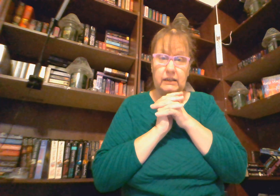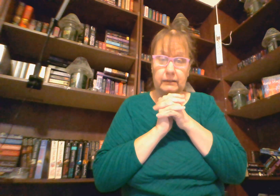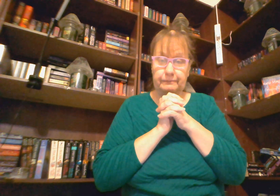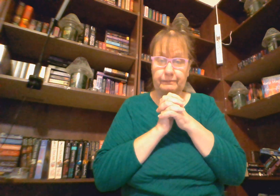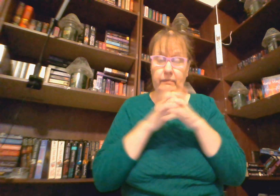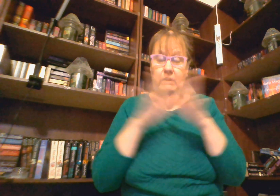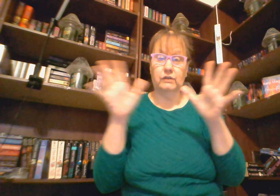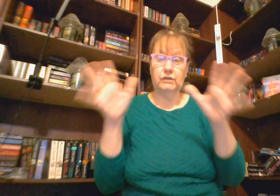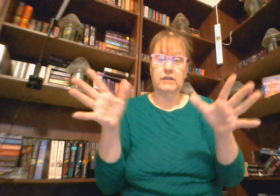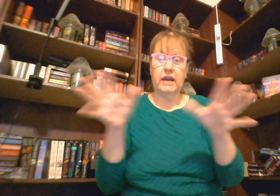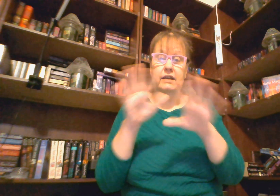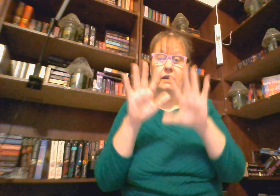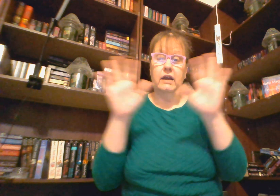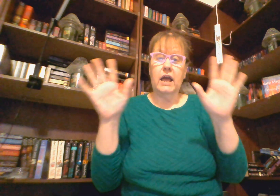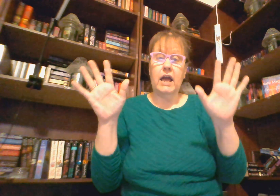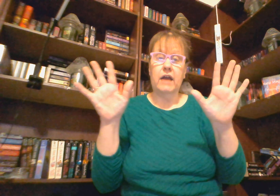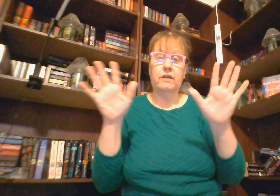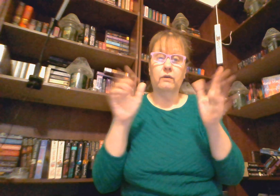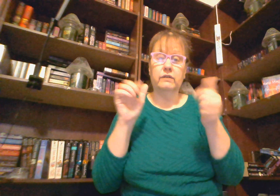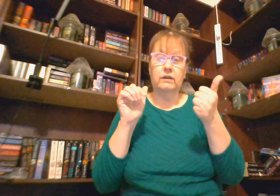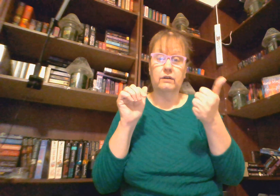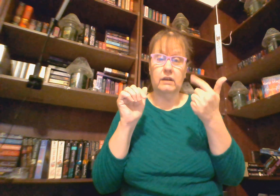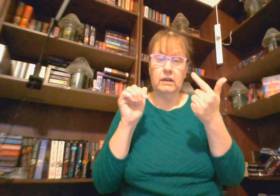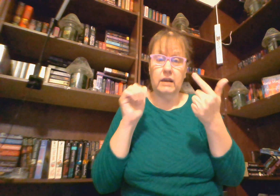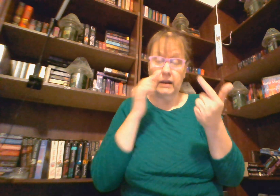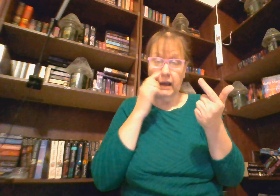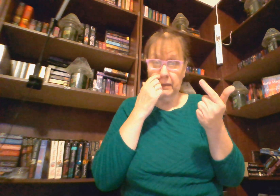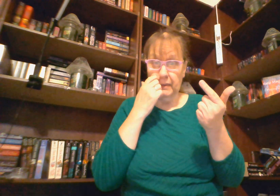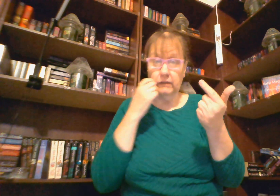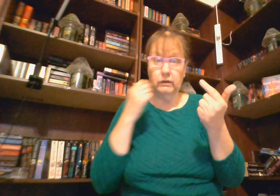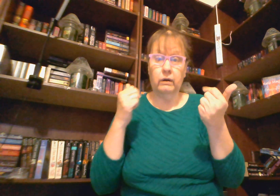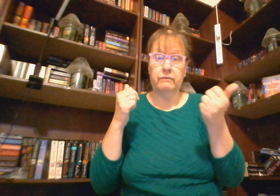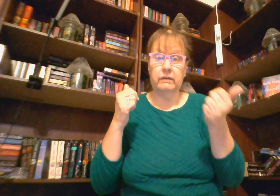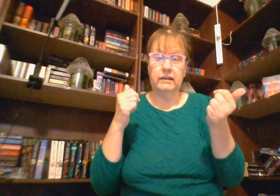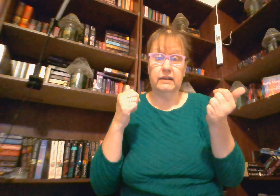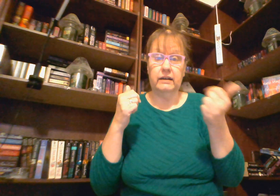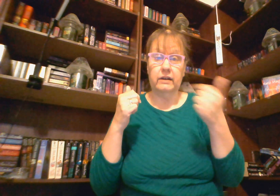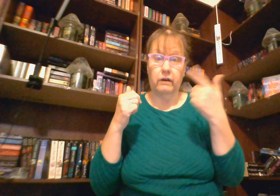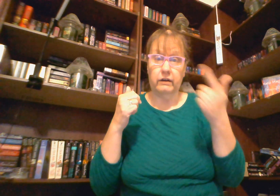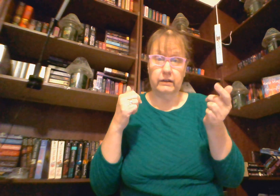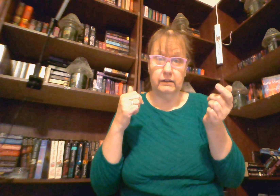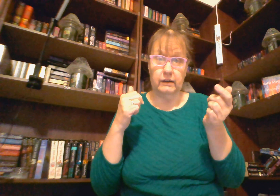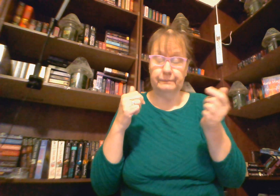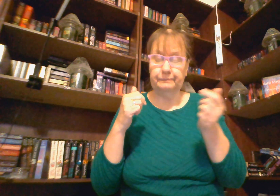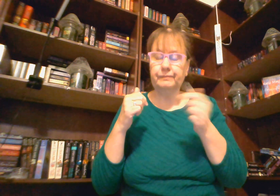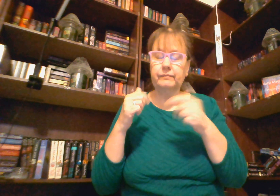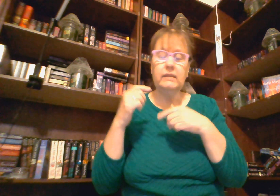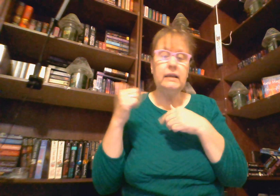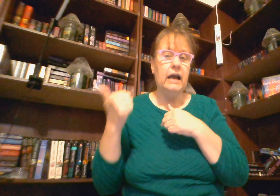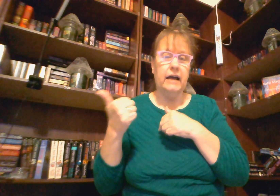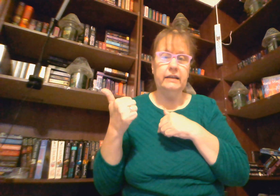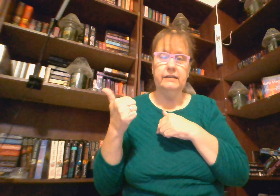dealer. So she's hiding, and only Gertie and Ida Belle know her real identity. Carter doesn't know. Allie doesn't